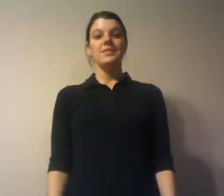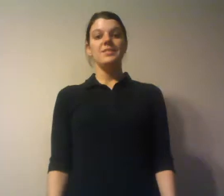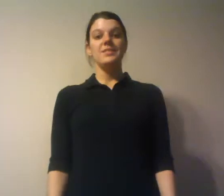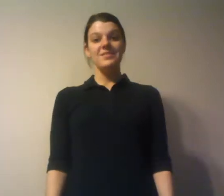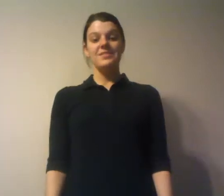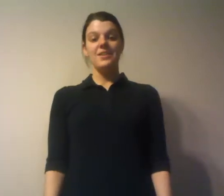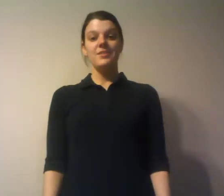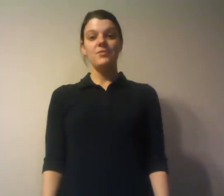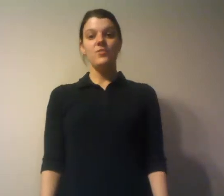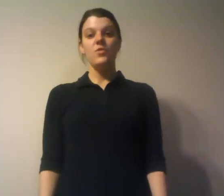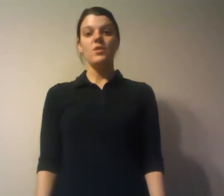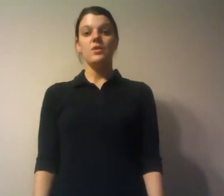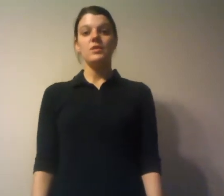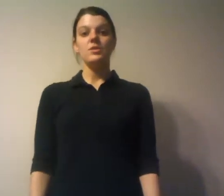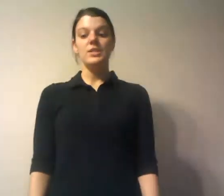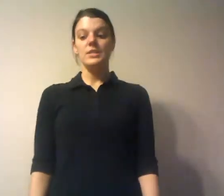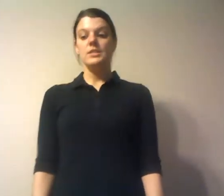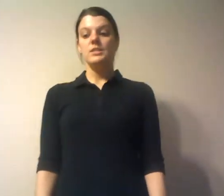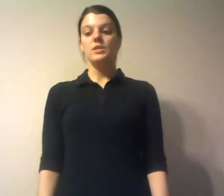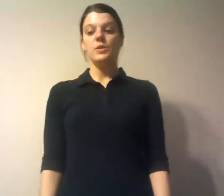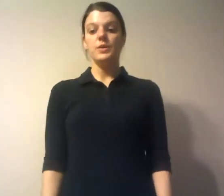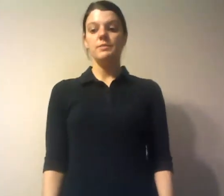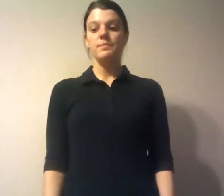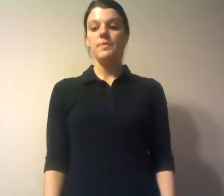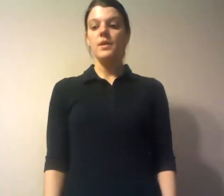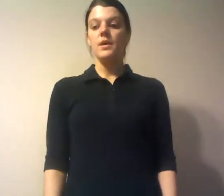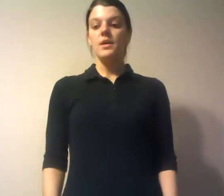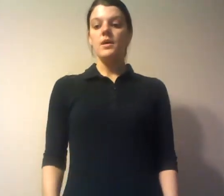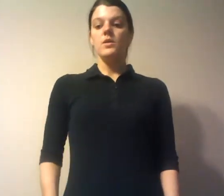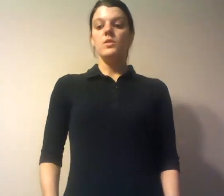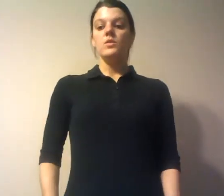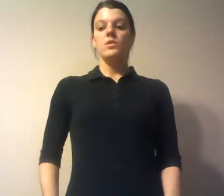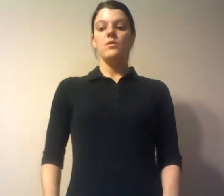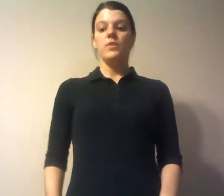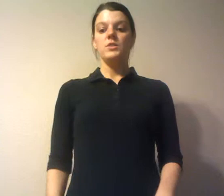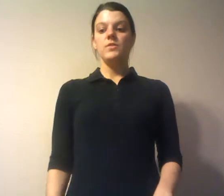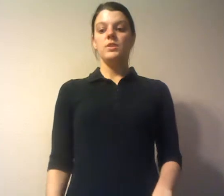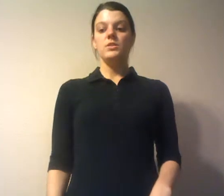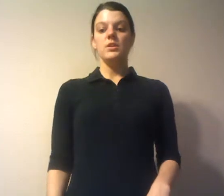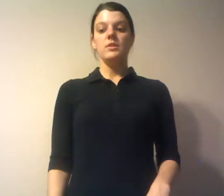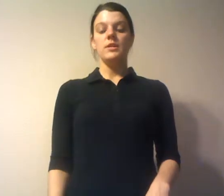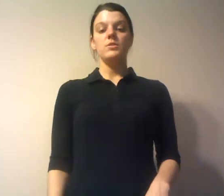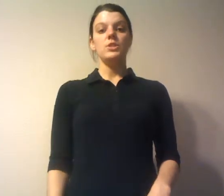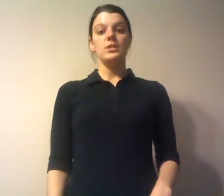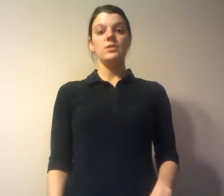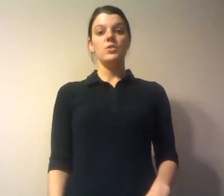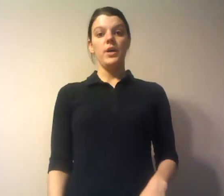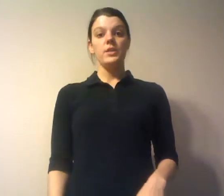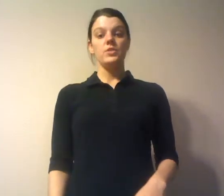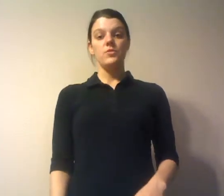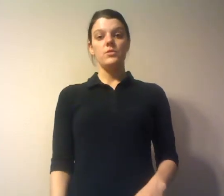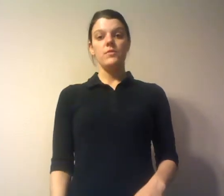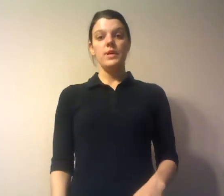Okay, this is a sign for Jesus is the Lord. The first verse starts out with Jesus Christ